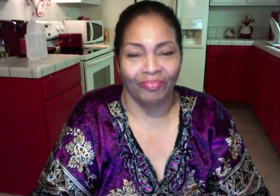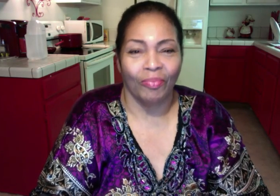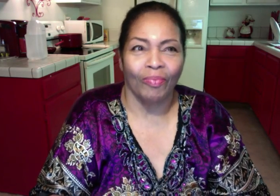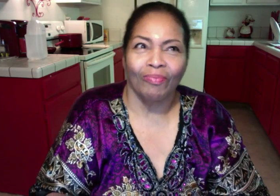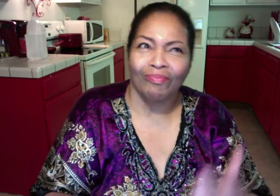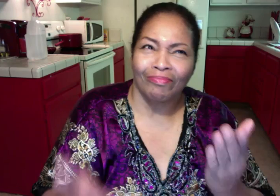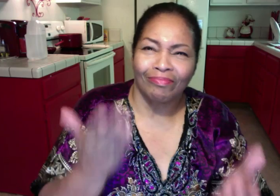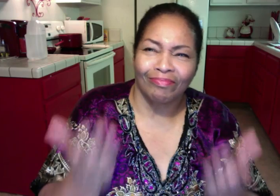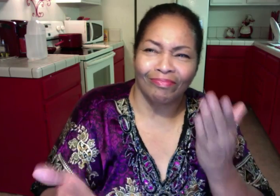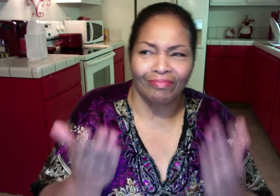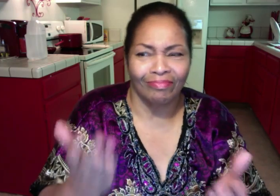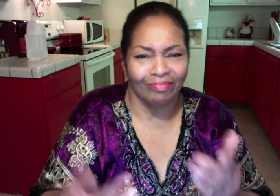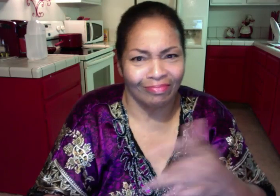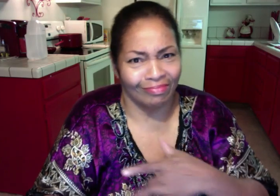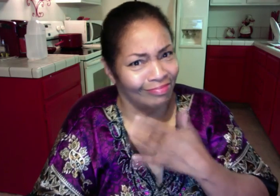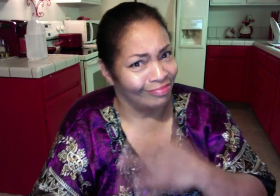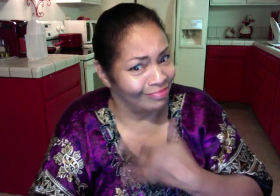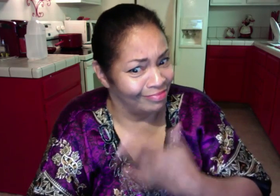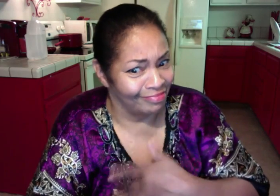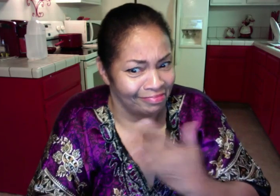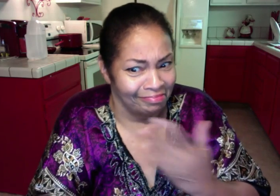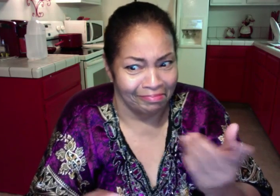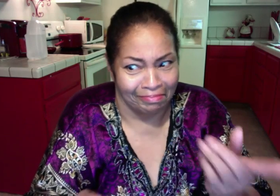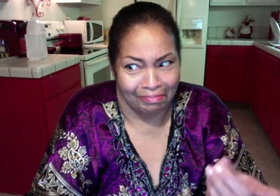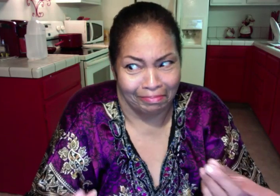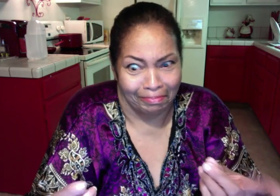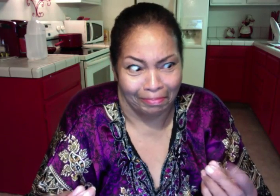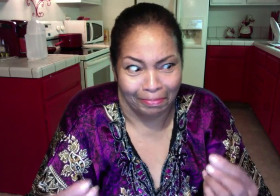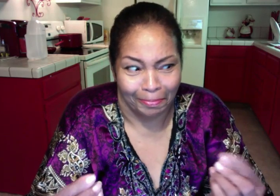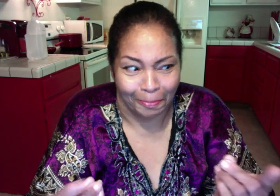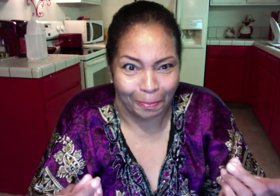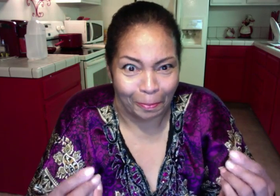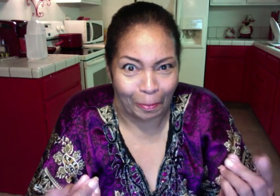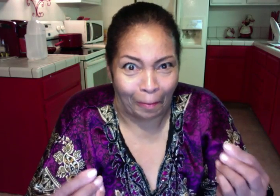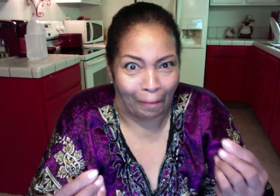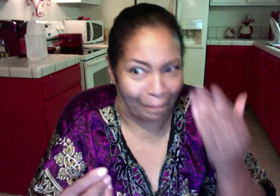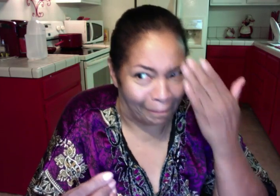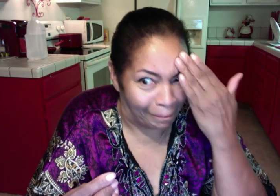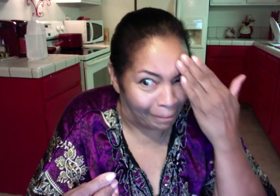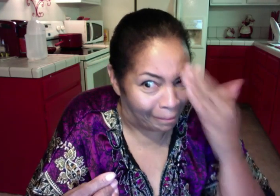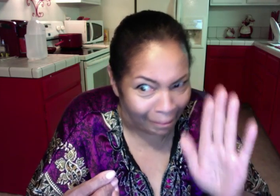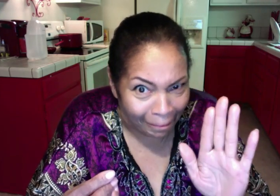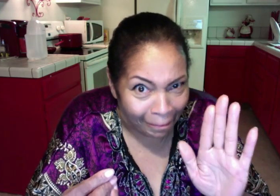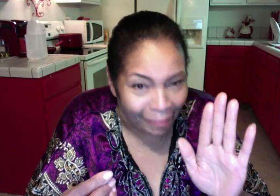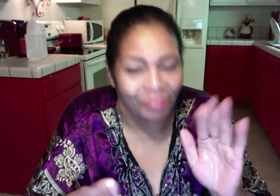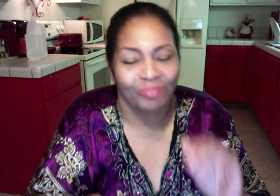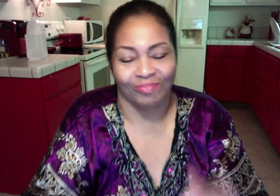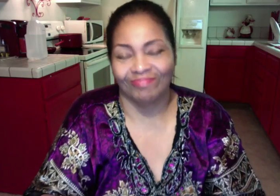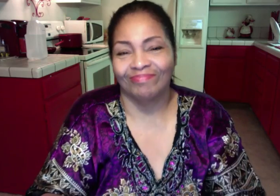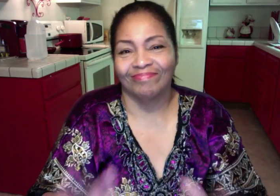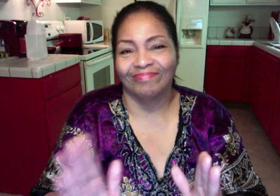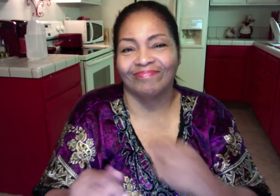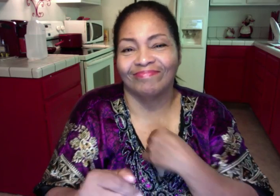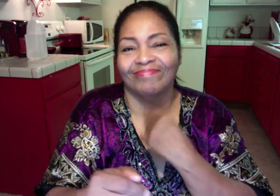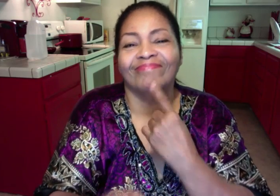feel kind of lost. You don't really know what to do next. But let me give you a few pointers. Number one,